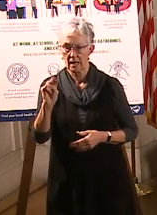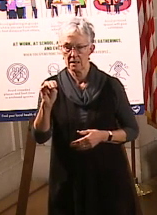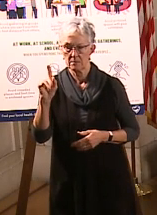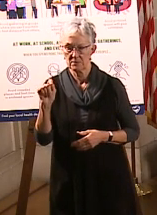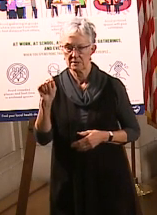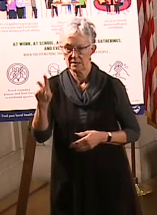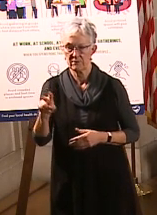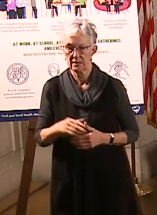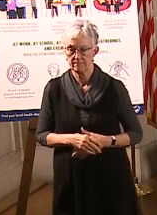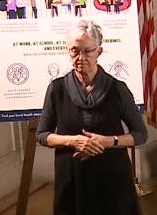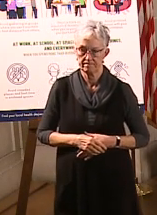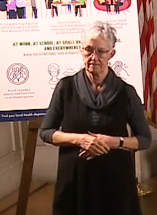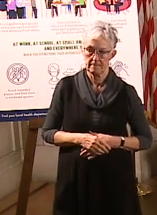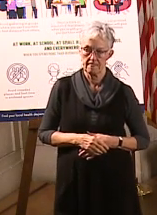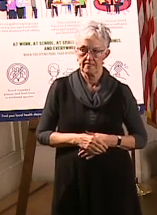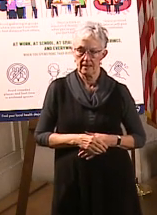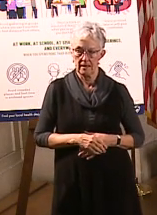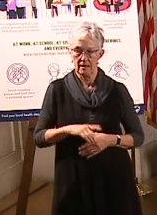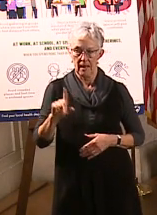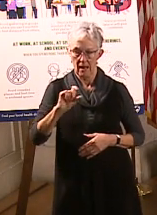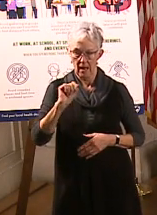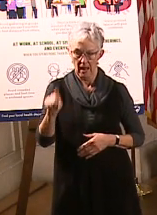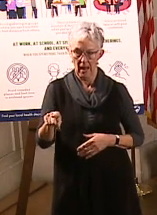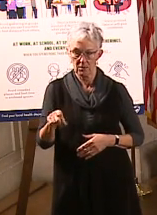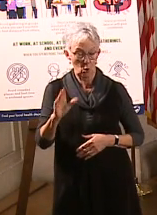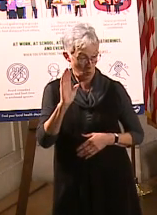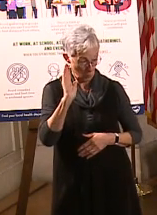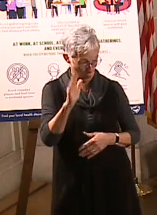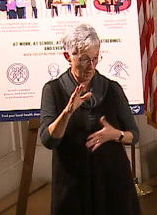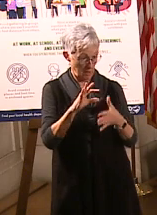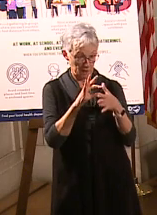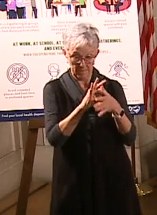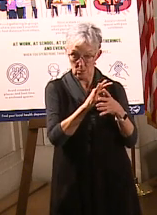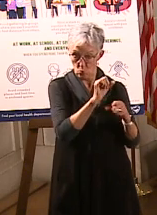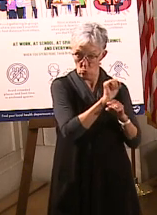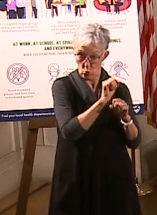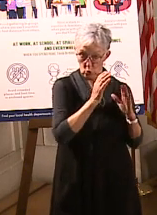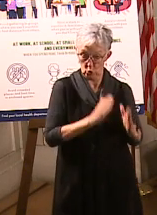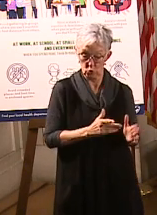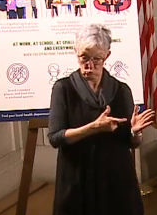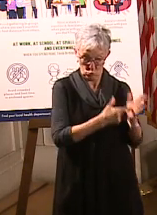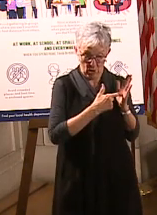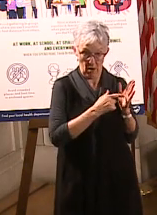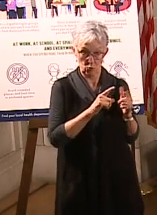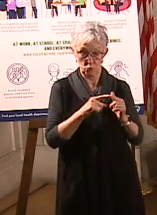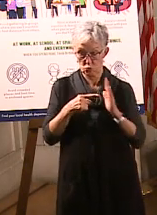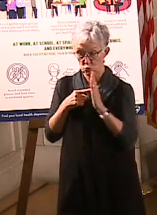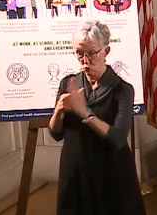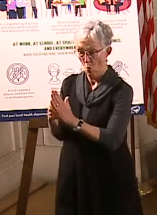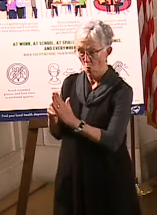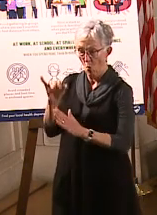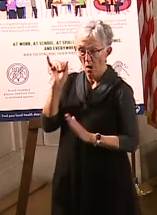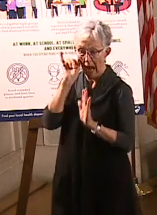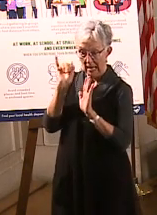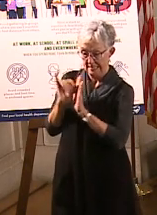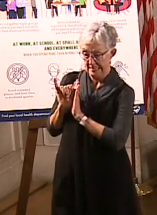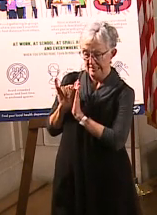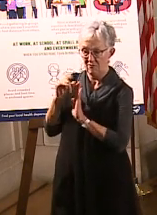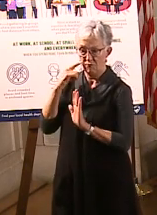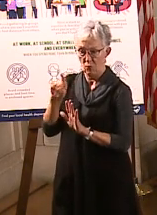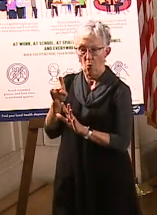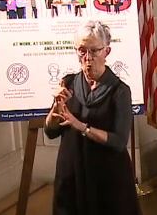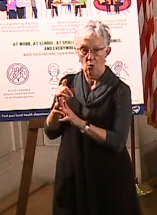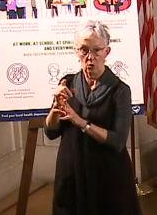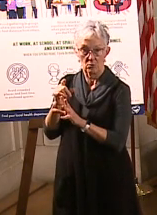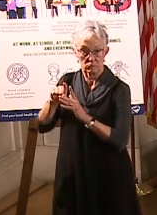be asked to show some sort of identification before getting vaccinated to prove legality to work or live in the U.S.? And again, if by definition, if you're working there,